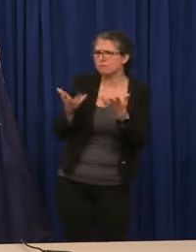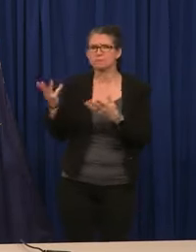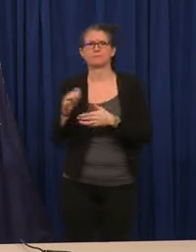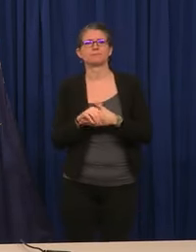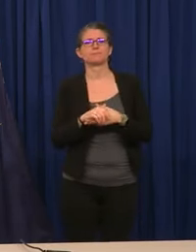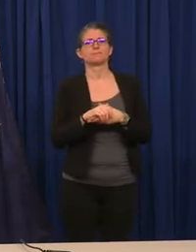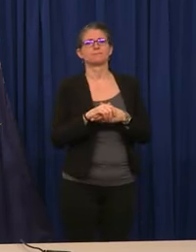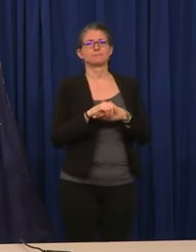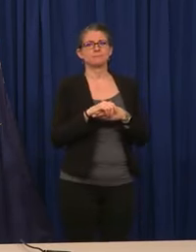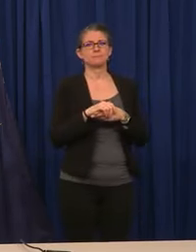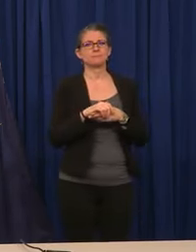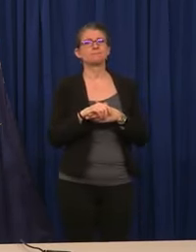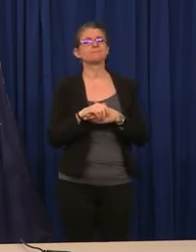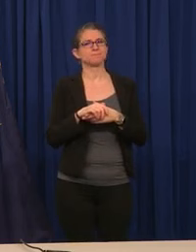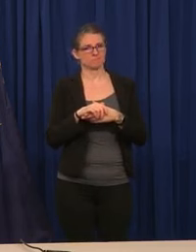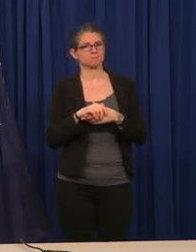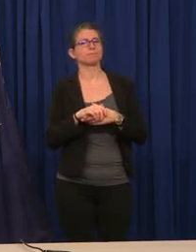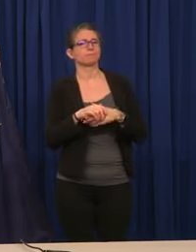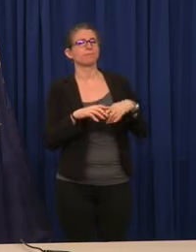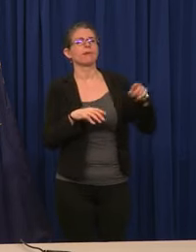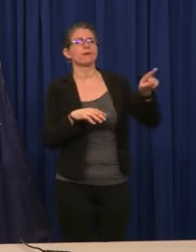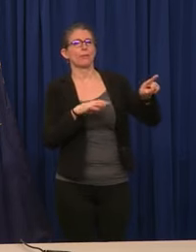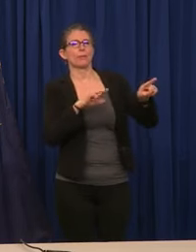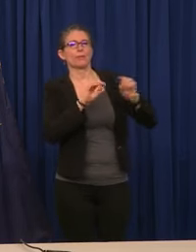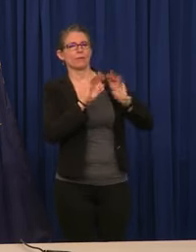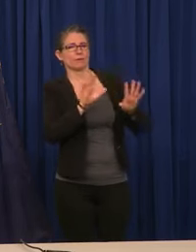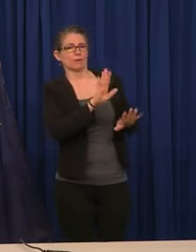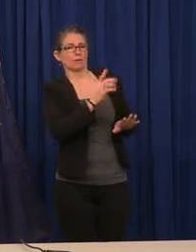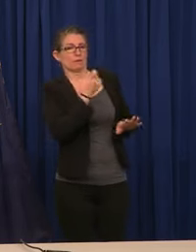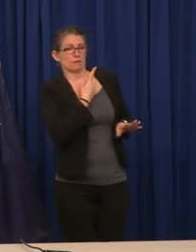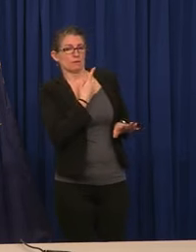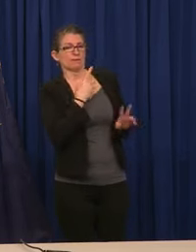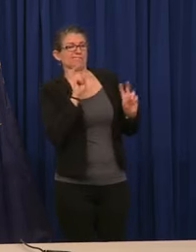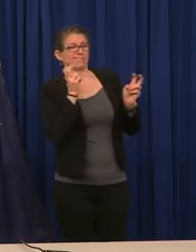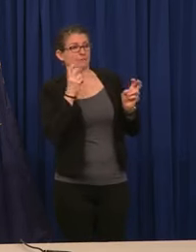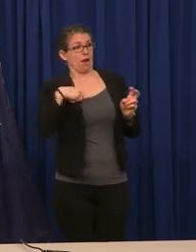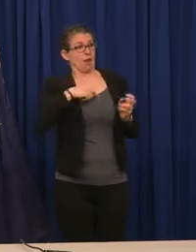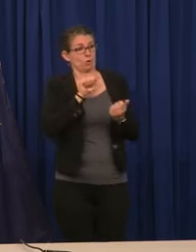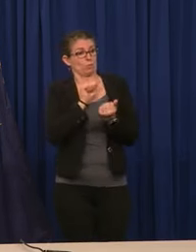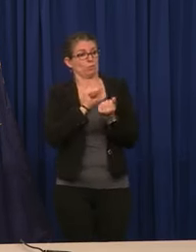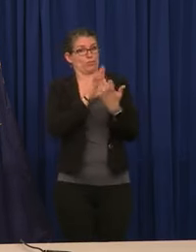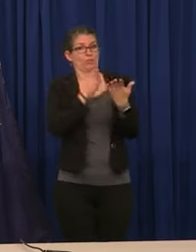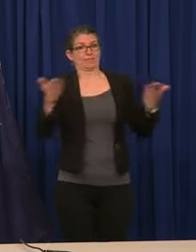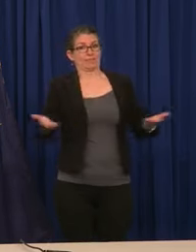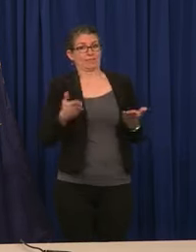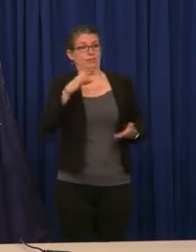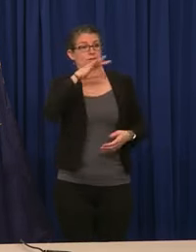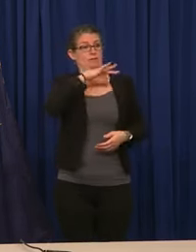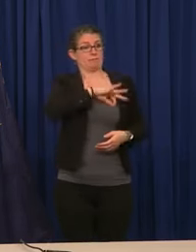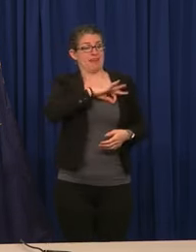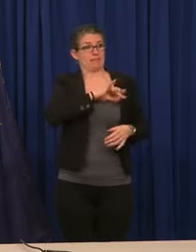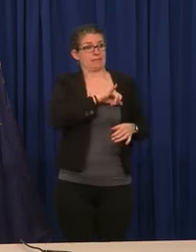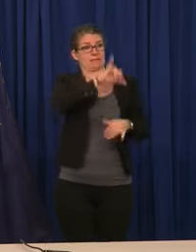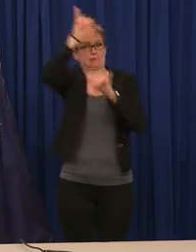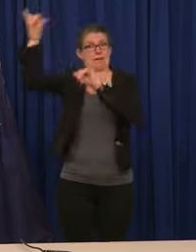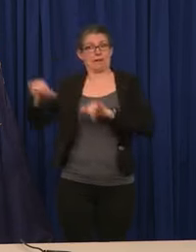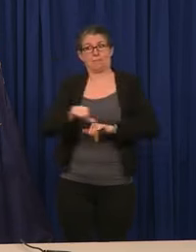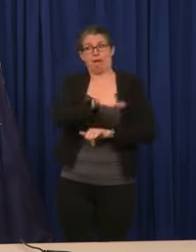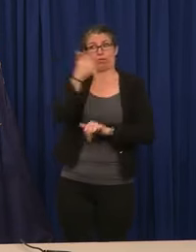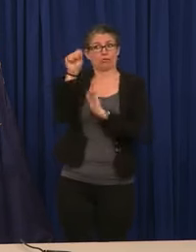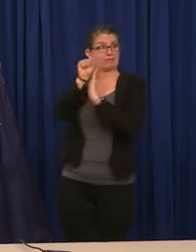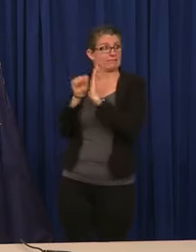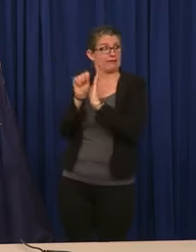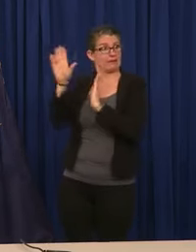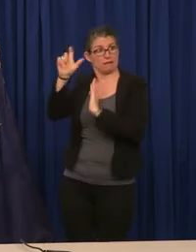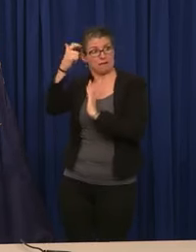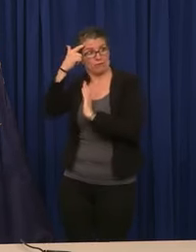of a coalescing of some of the main strategies here? And Dustin, what I would say is, actually for a few weeks now,